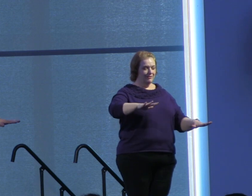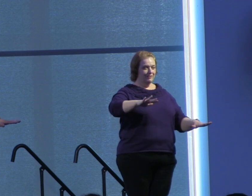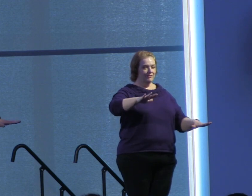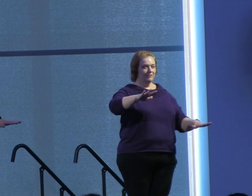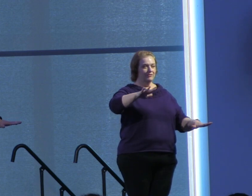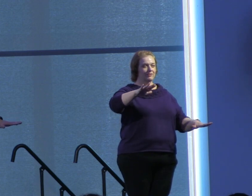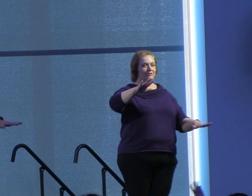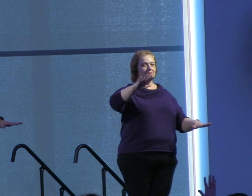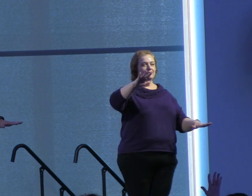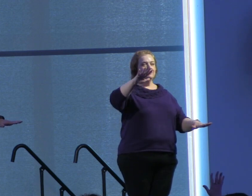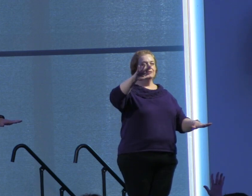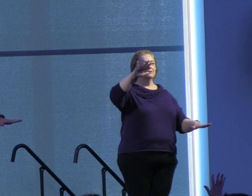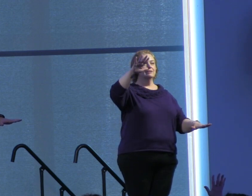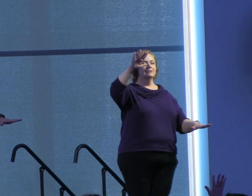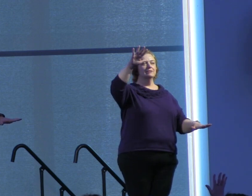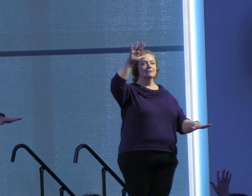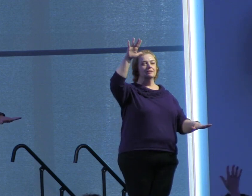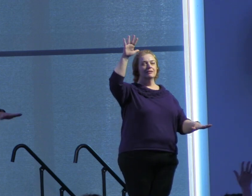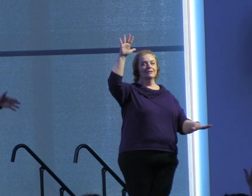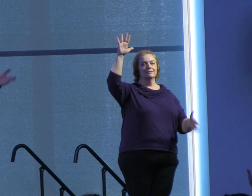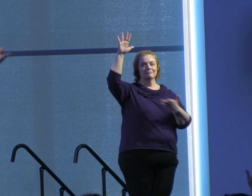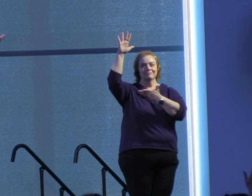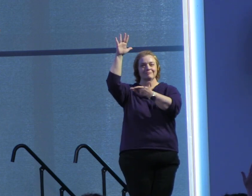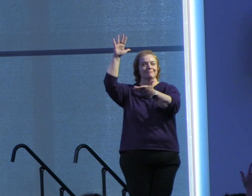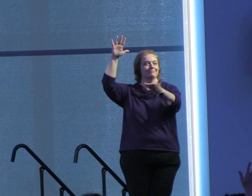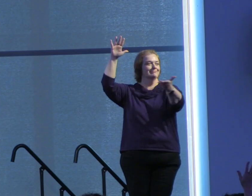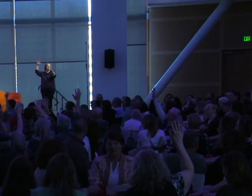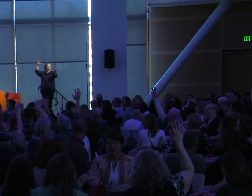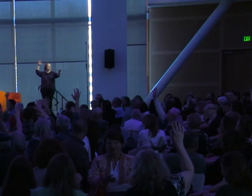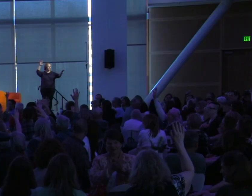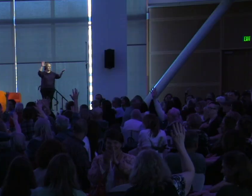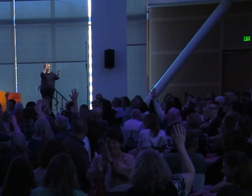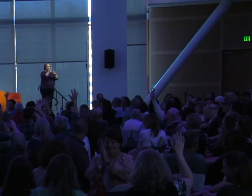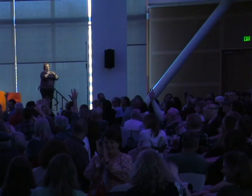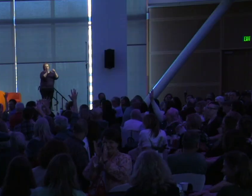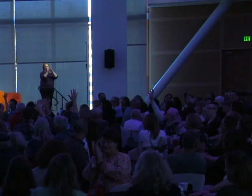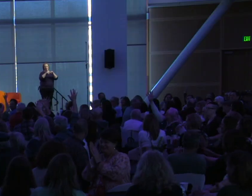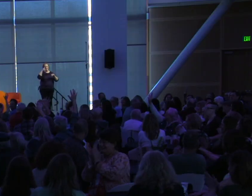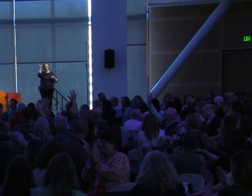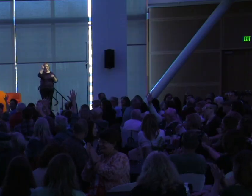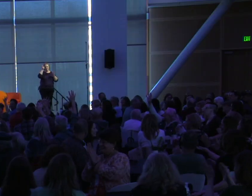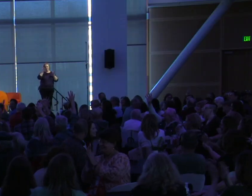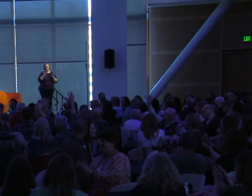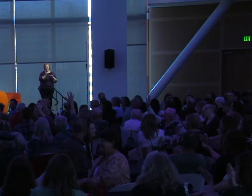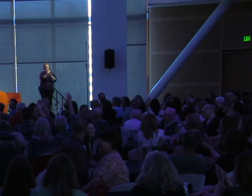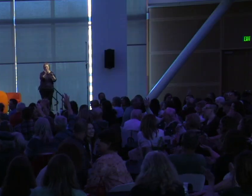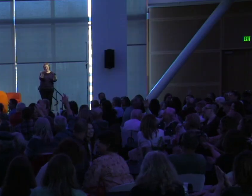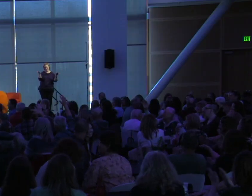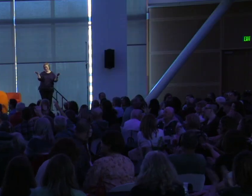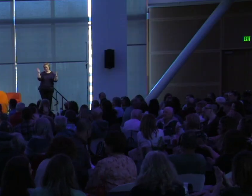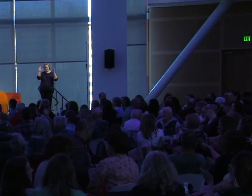table and into the air. Look at all these story subscribers. Wonderful.